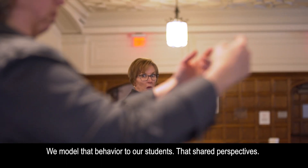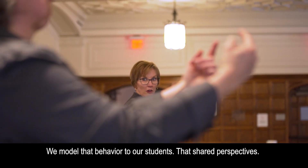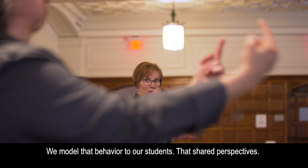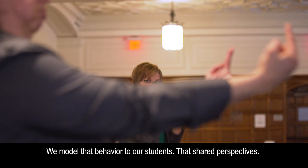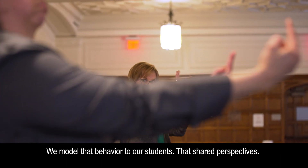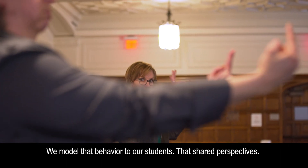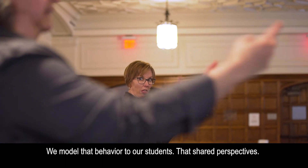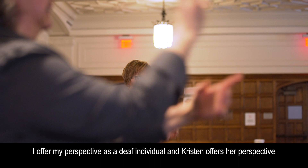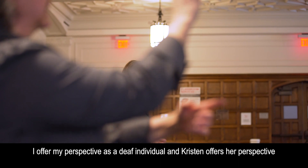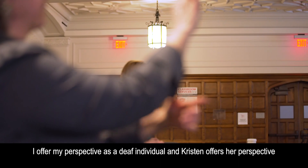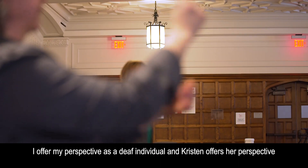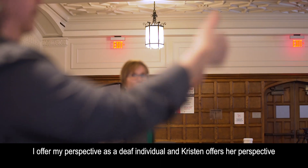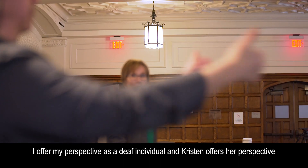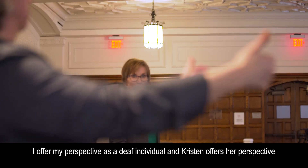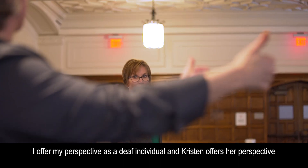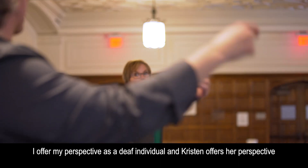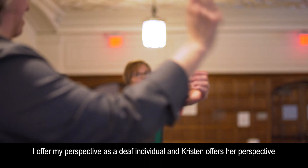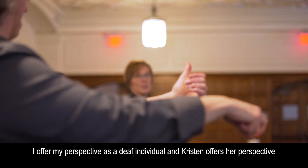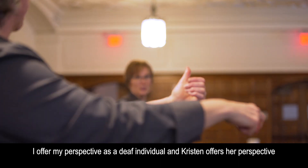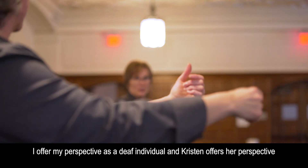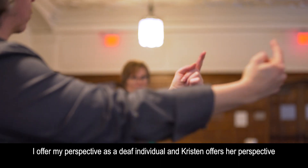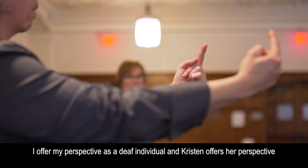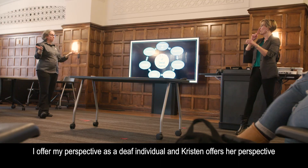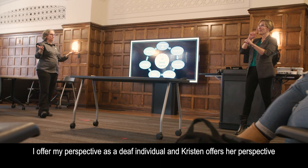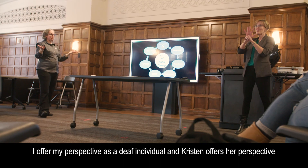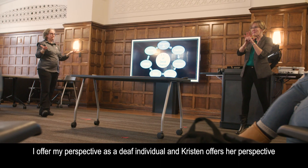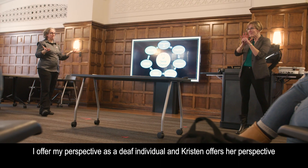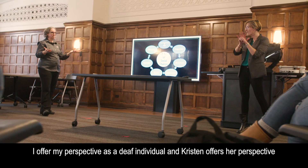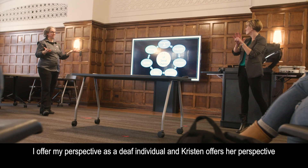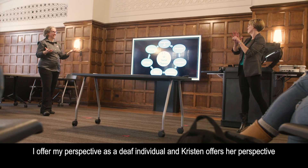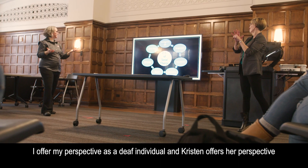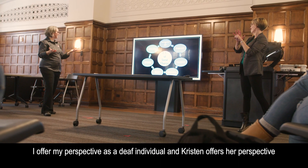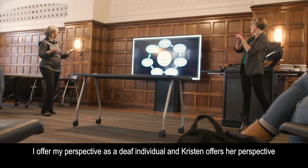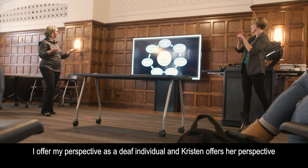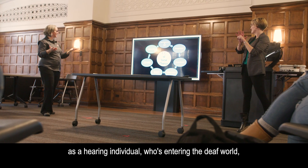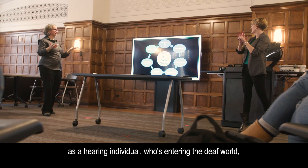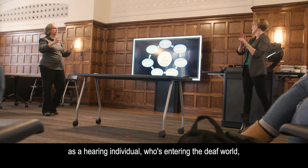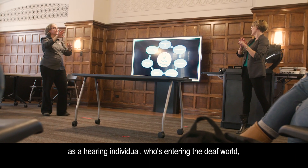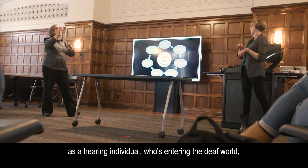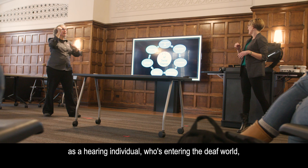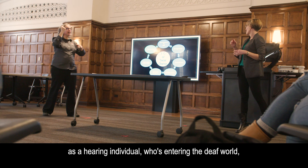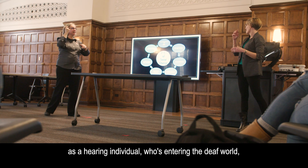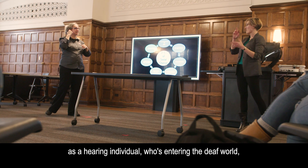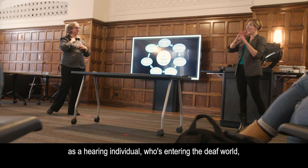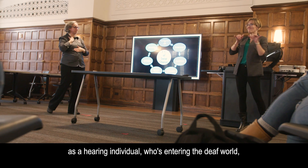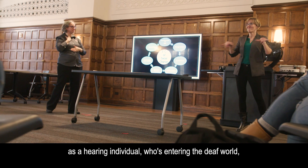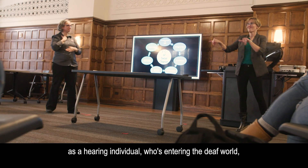shared perspectives. I offer my perspective as a deaf individual, and Kristen offers her perspective as a hearing individual who's entering